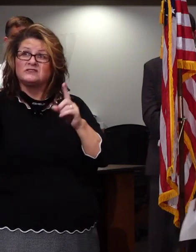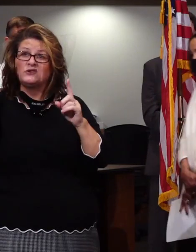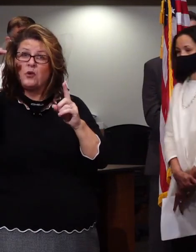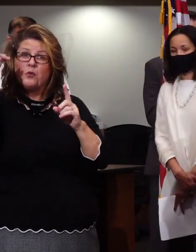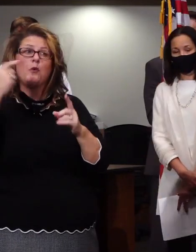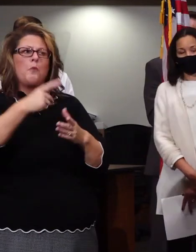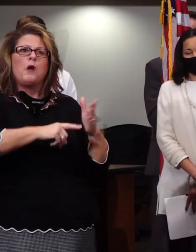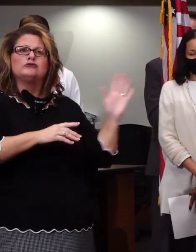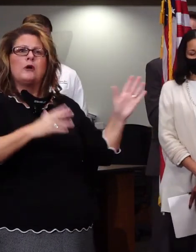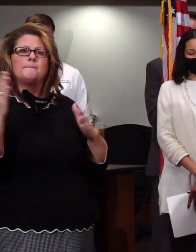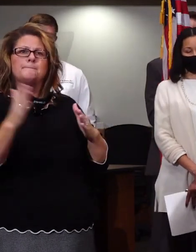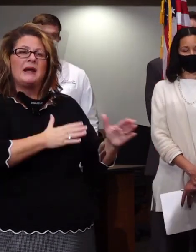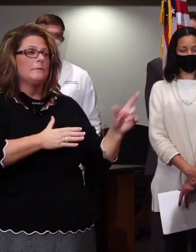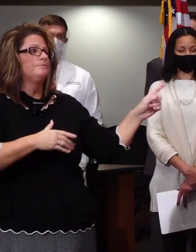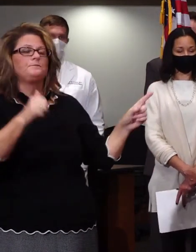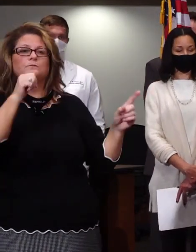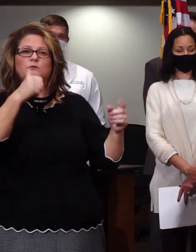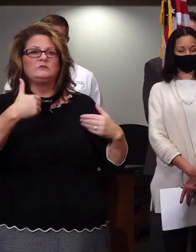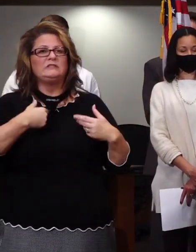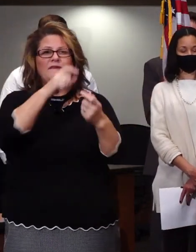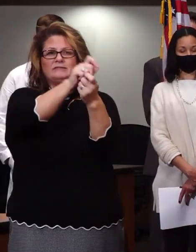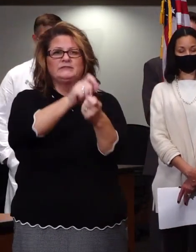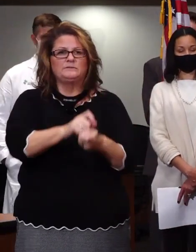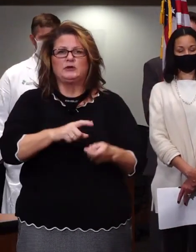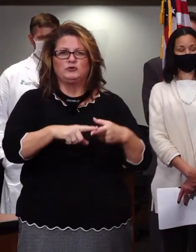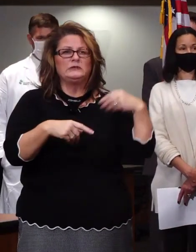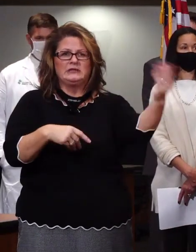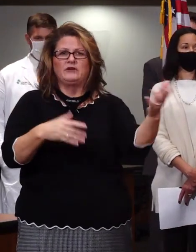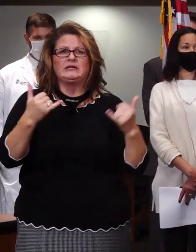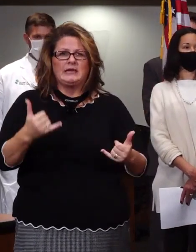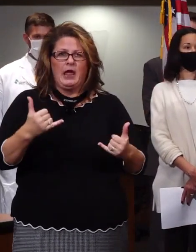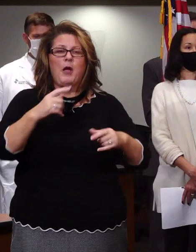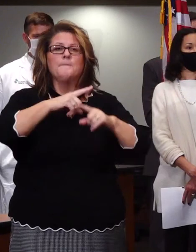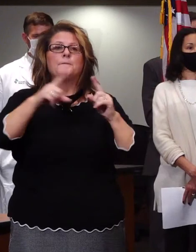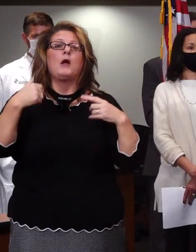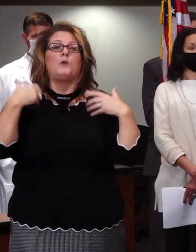Well, we don't have the details of that plan, but we want it to go, of course,